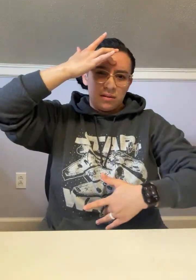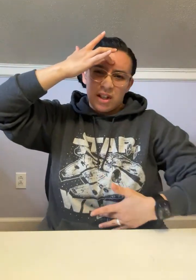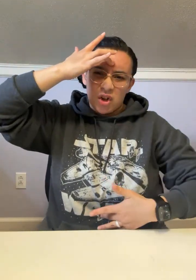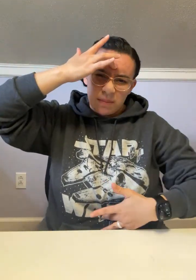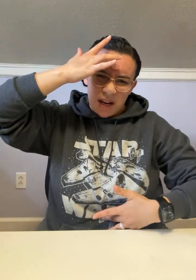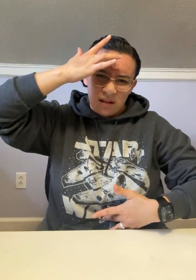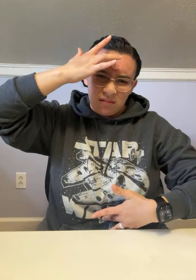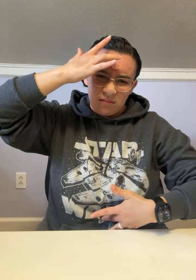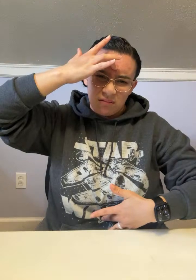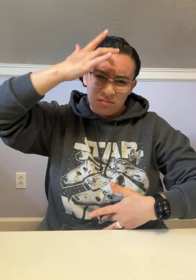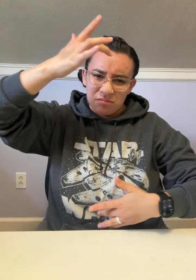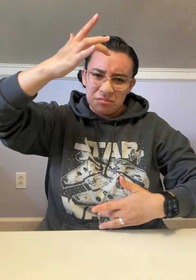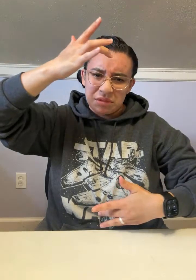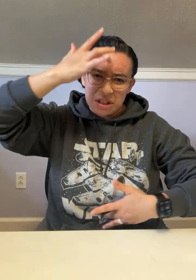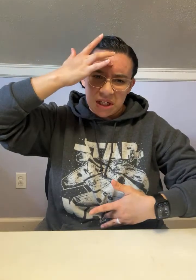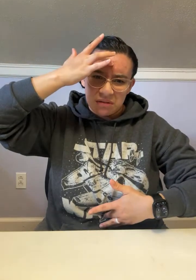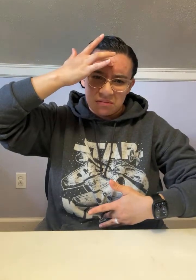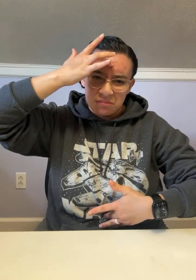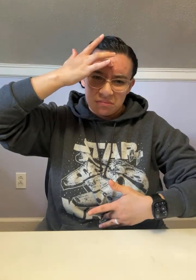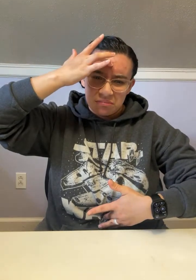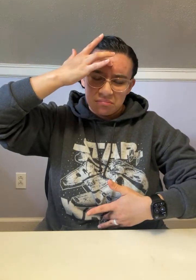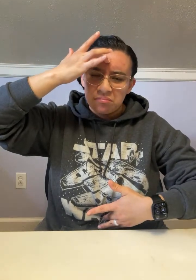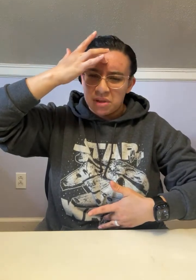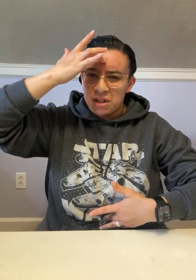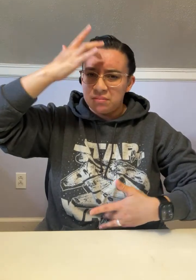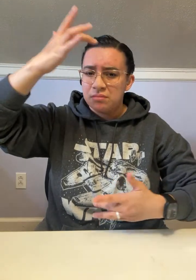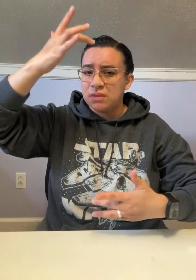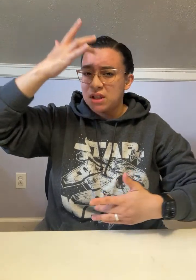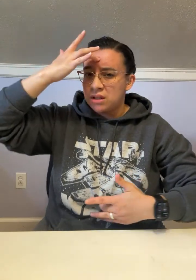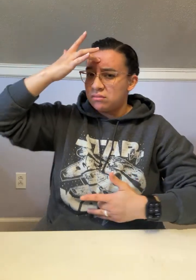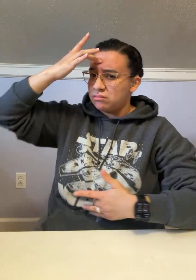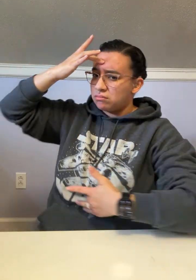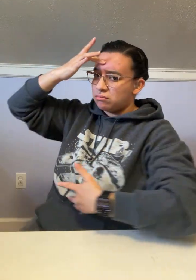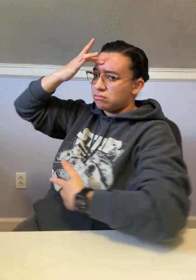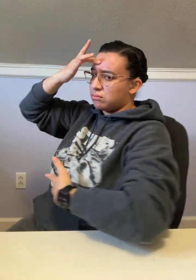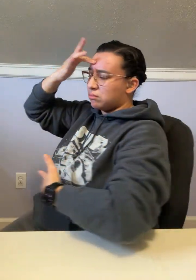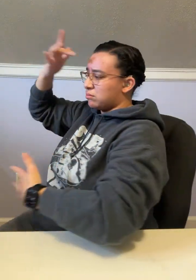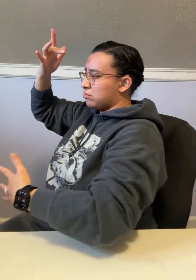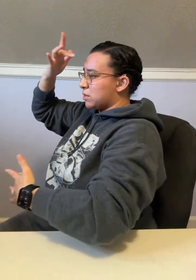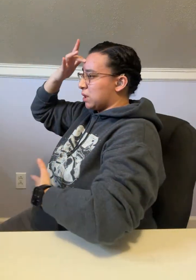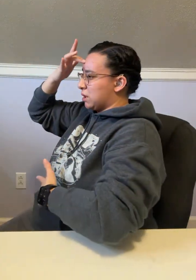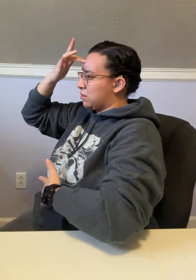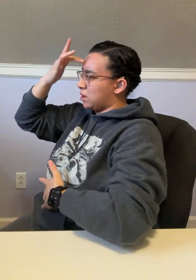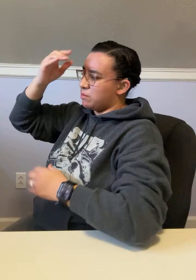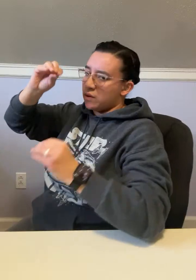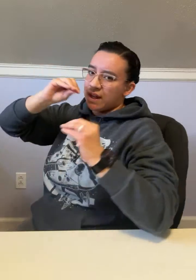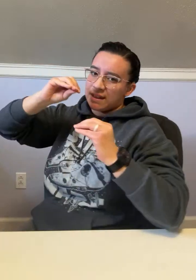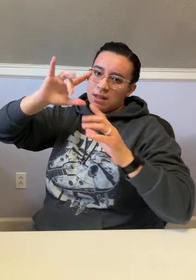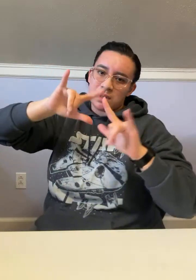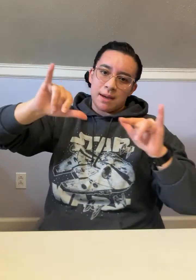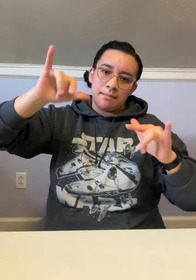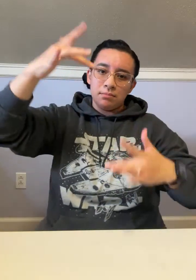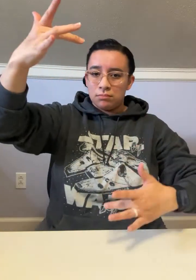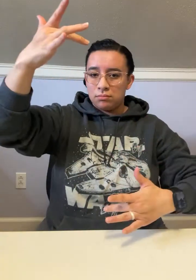you're in pain, sick. Okay, sick. So you move it at the same time,